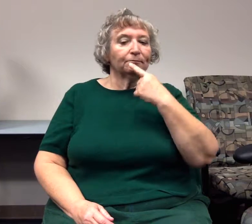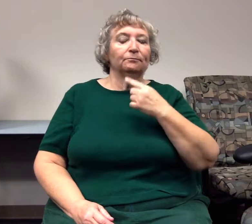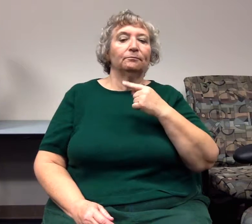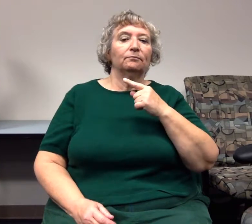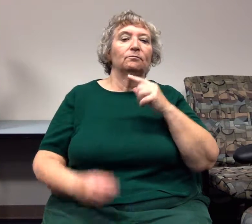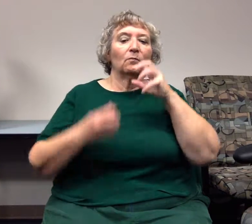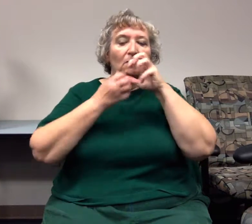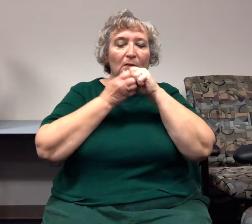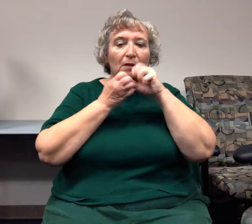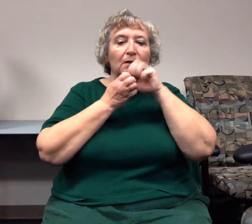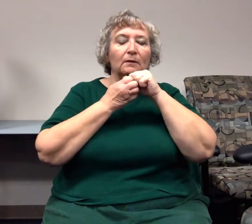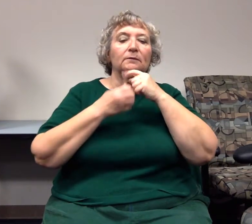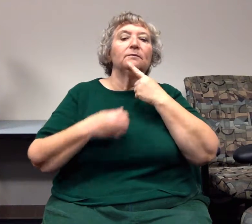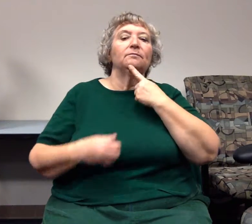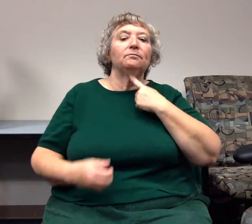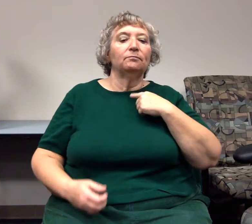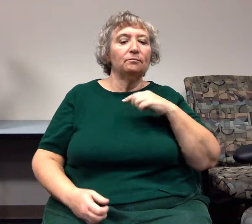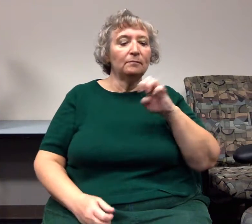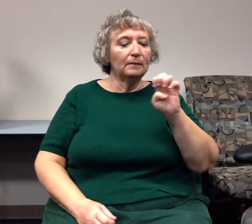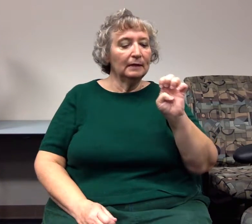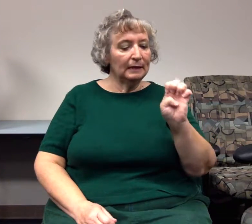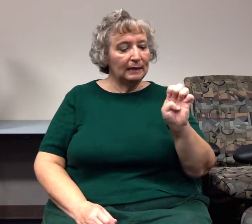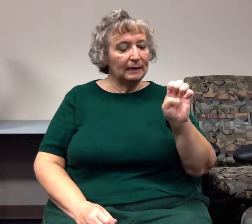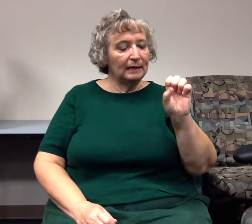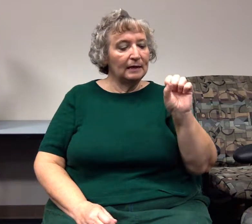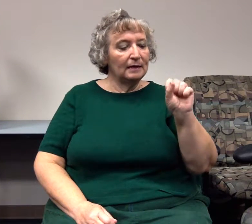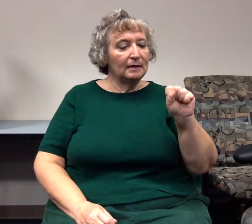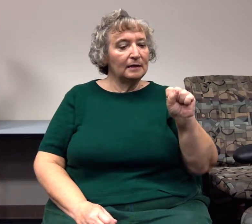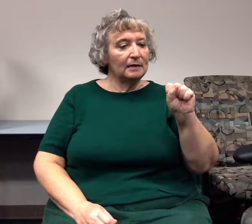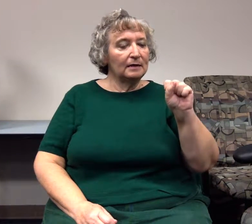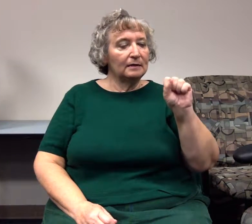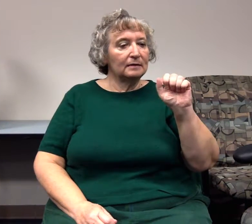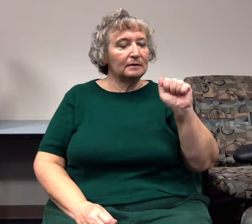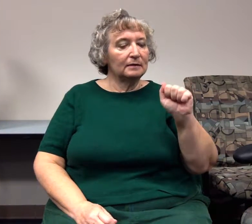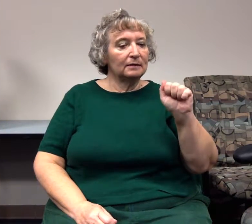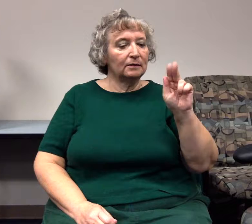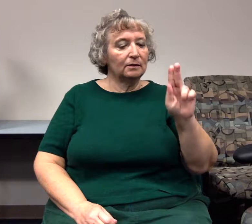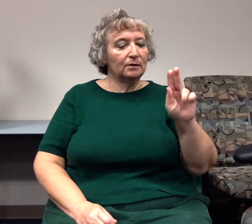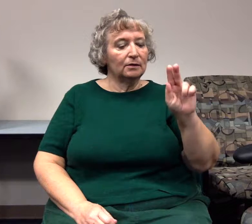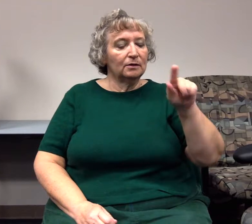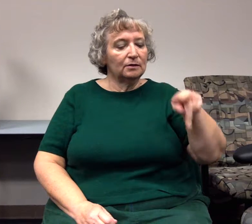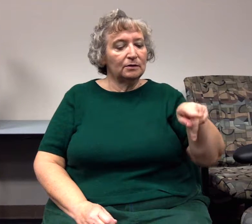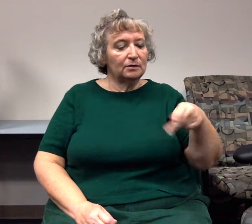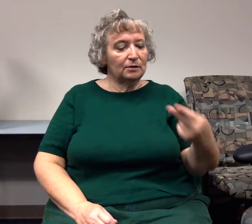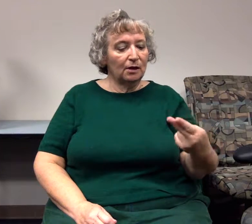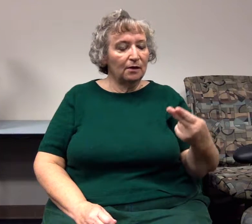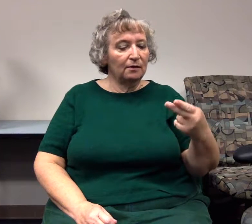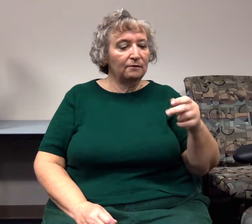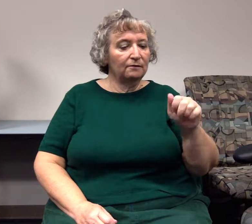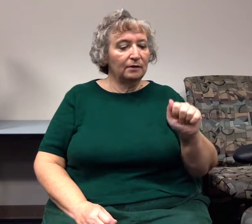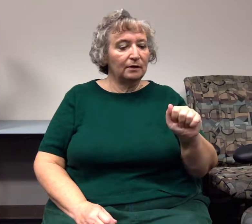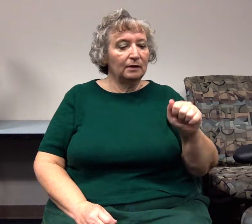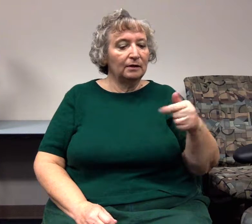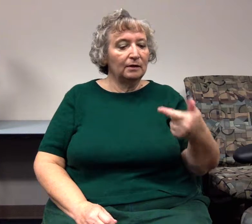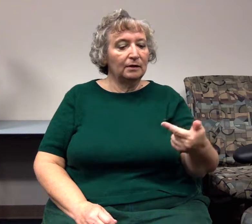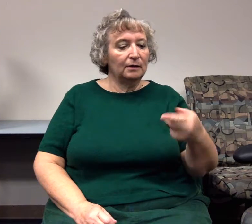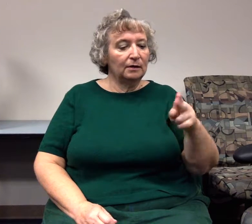that's surrounded by muscle, and that the muscle pushes the food down into your stomach, which is that